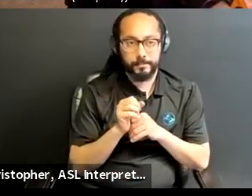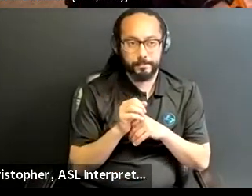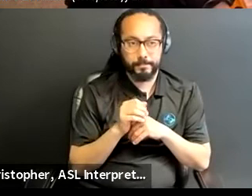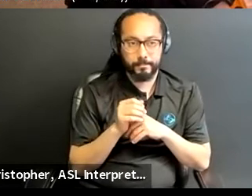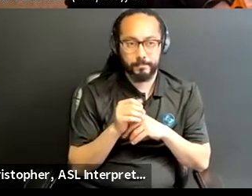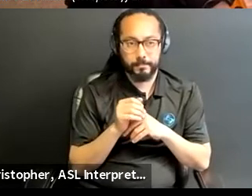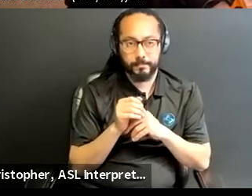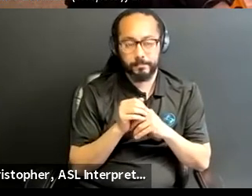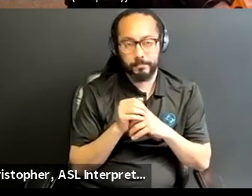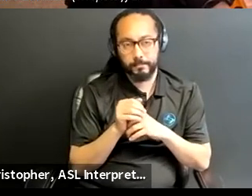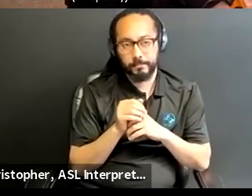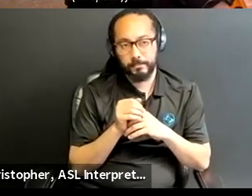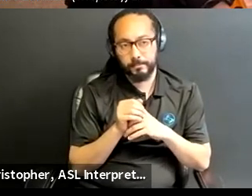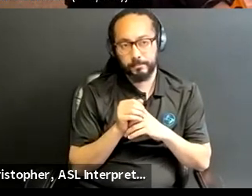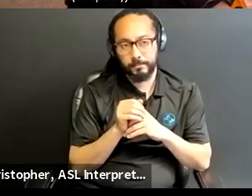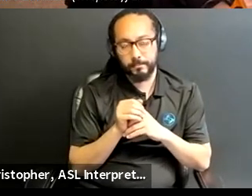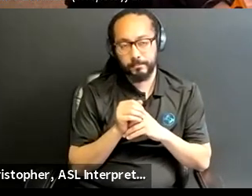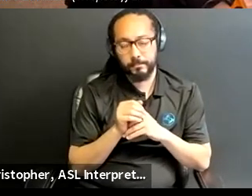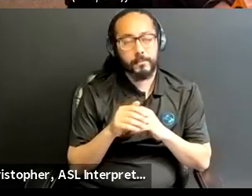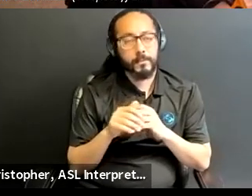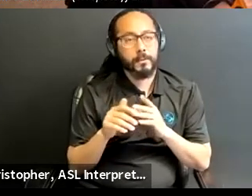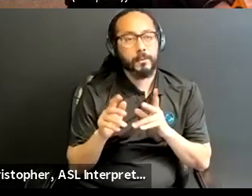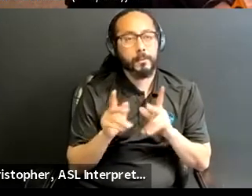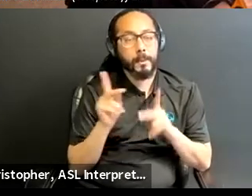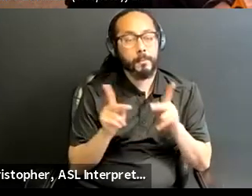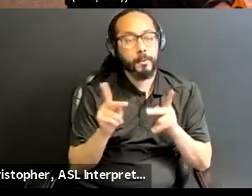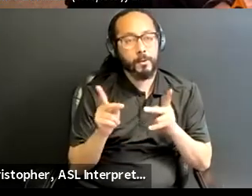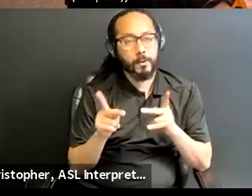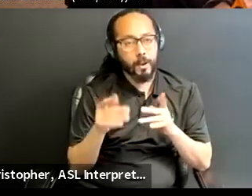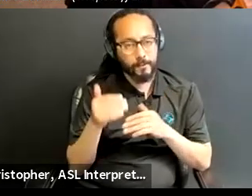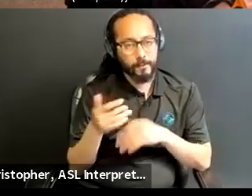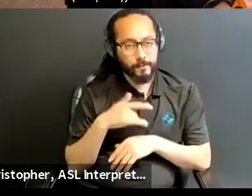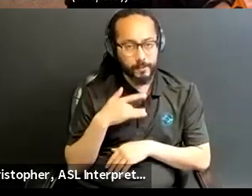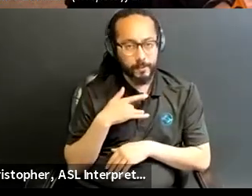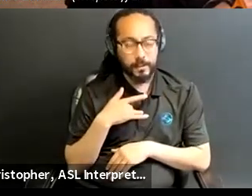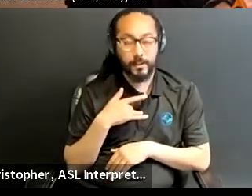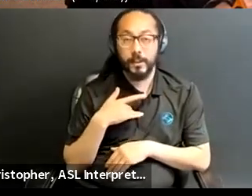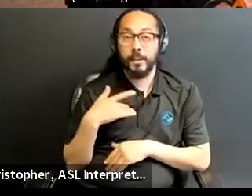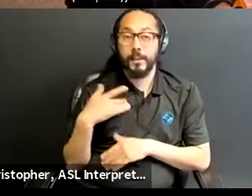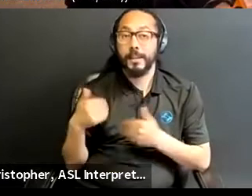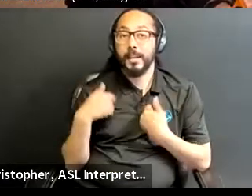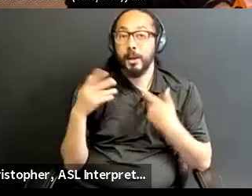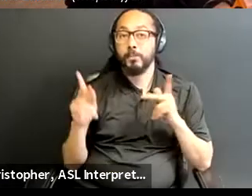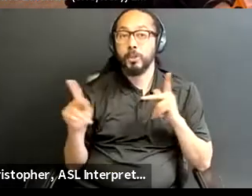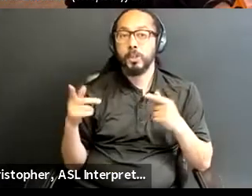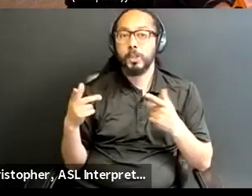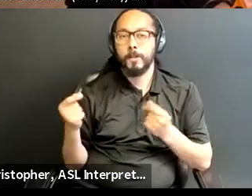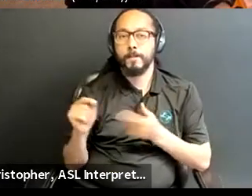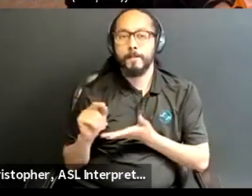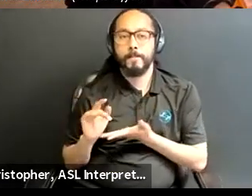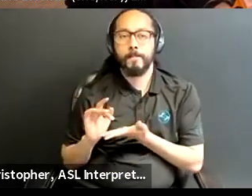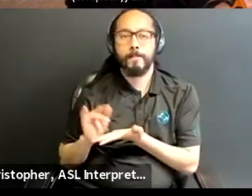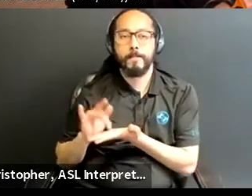will often frame that as the young person being manipulative and